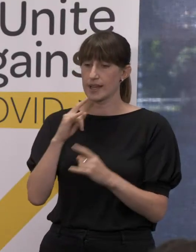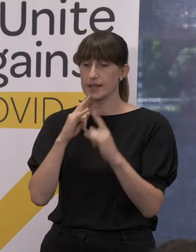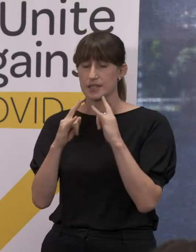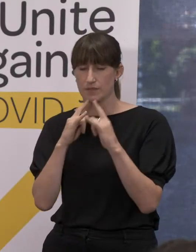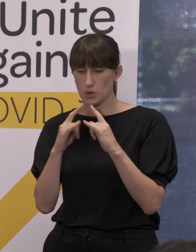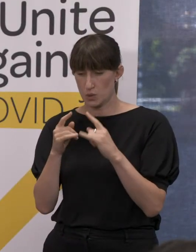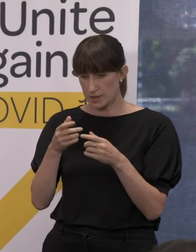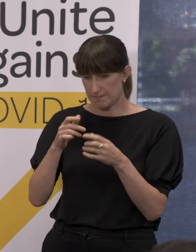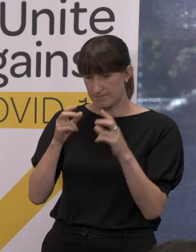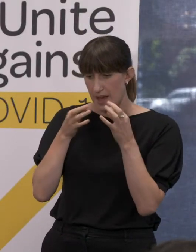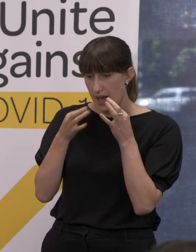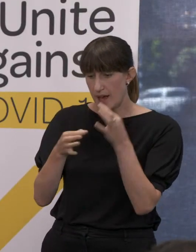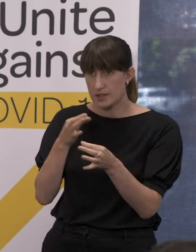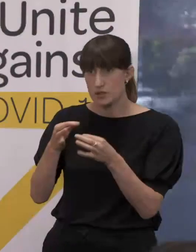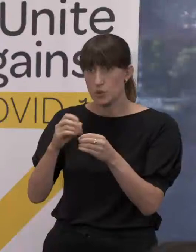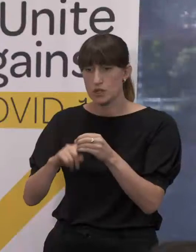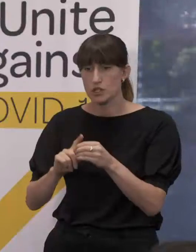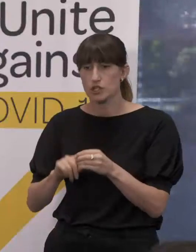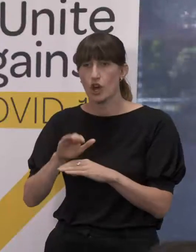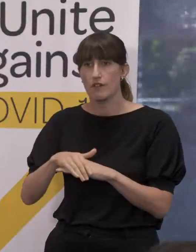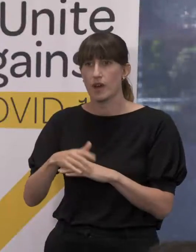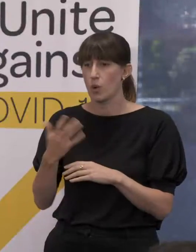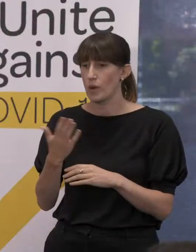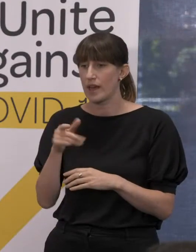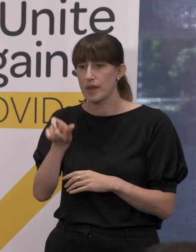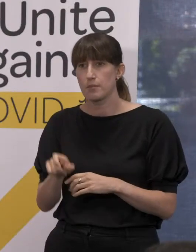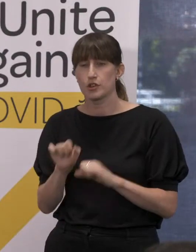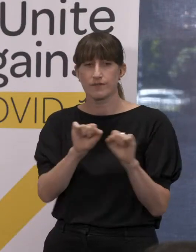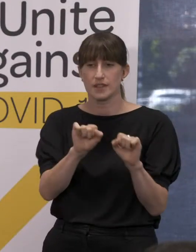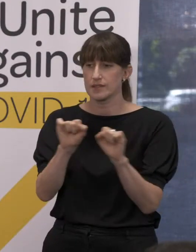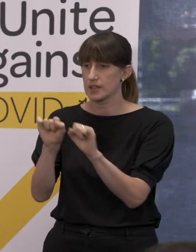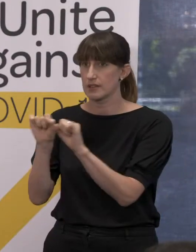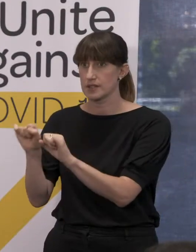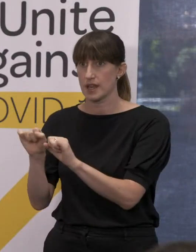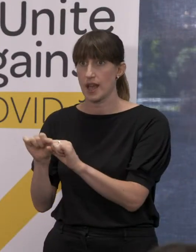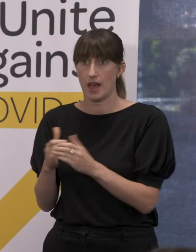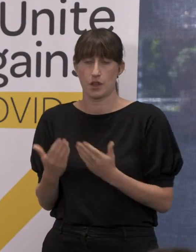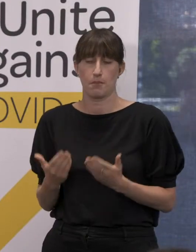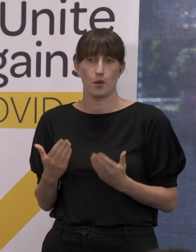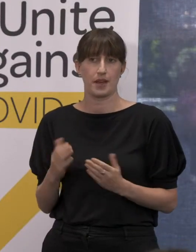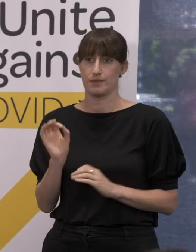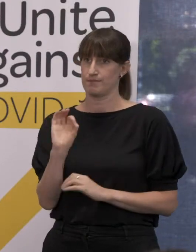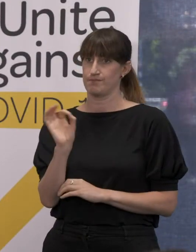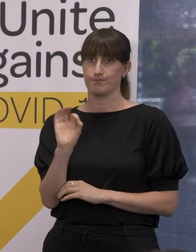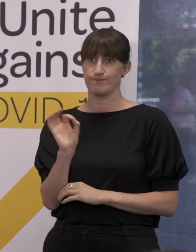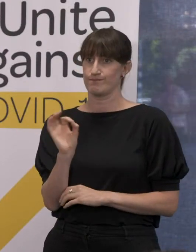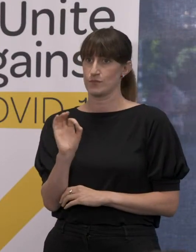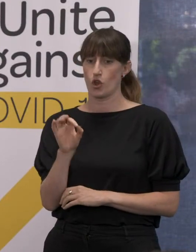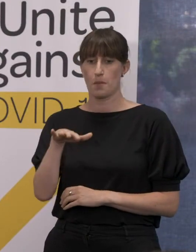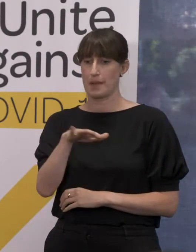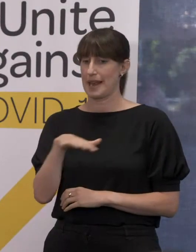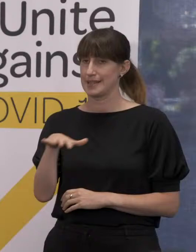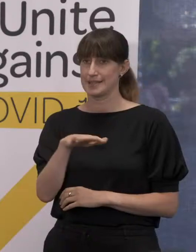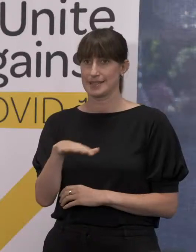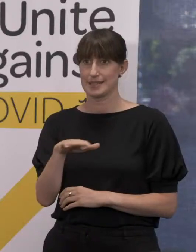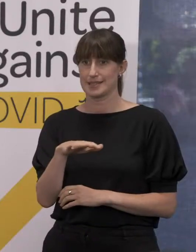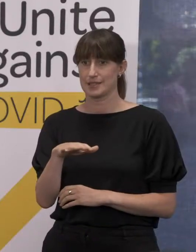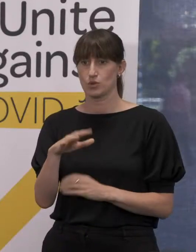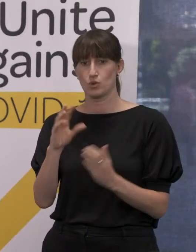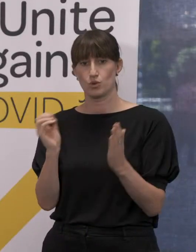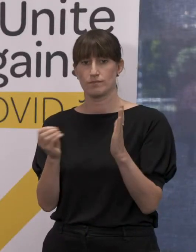to determine any potential locations of interest. And at this stage there are none to report. The case worked over